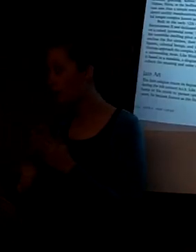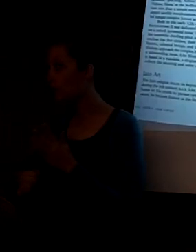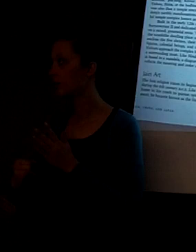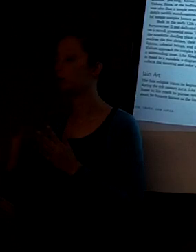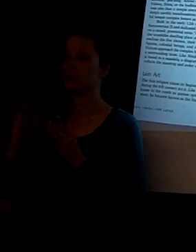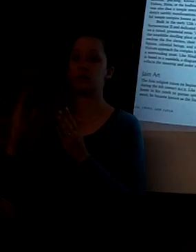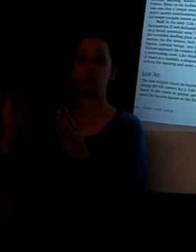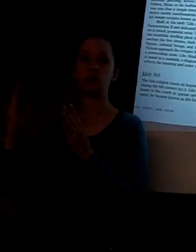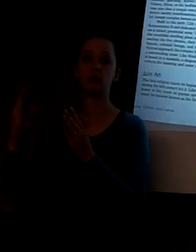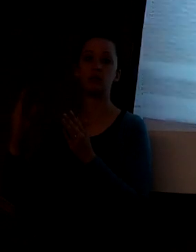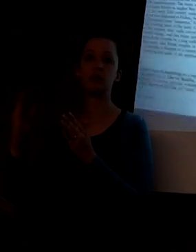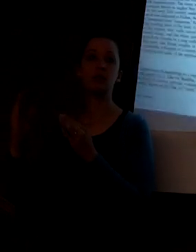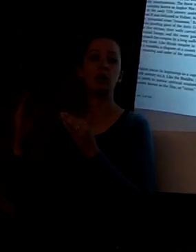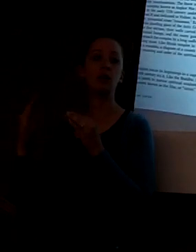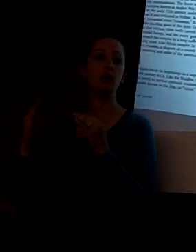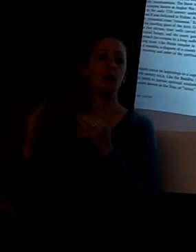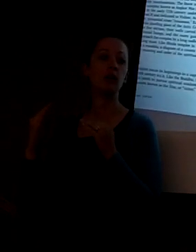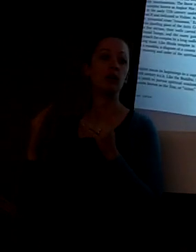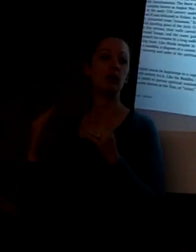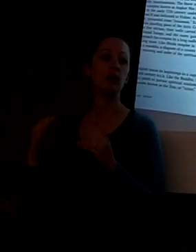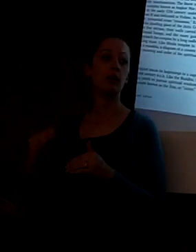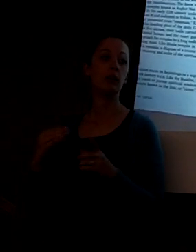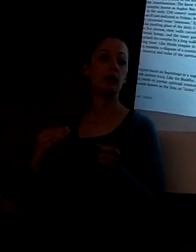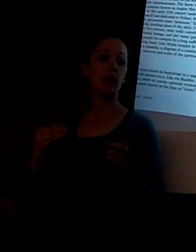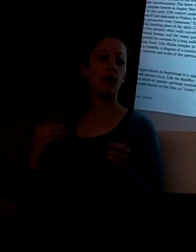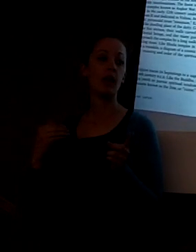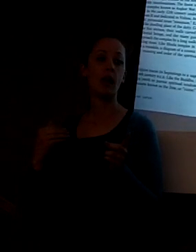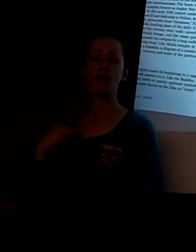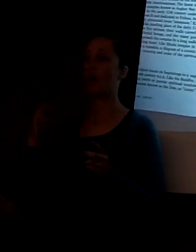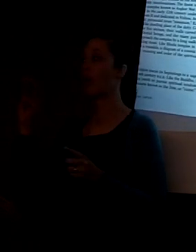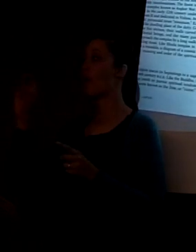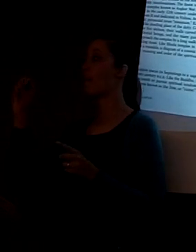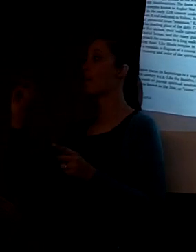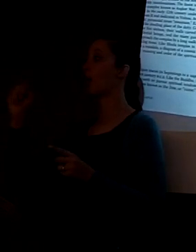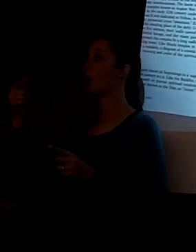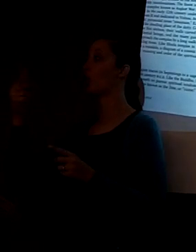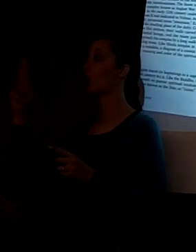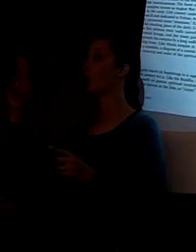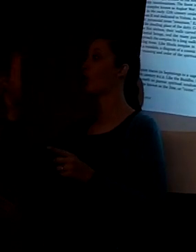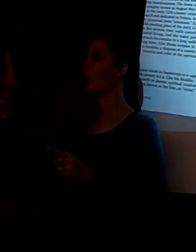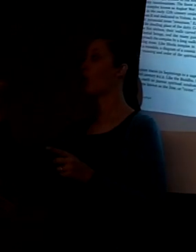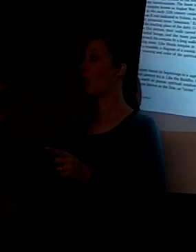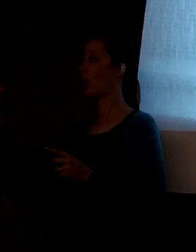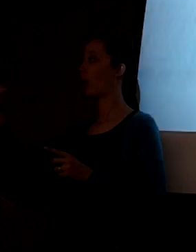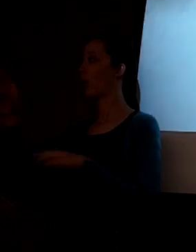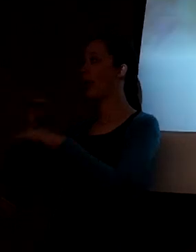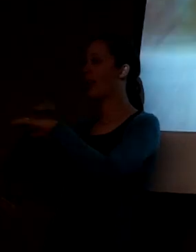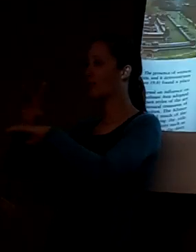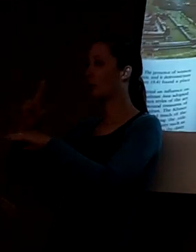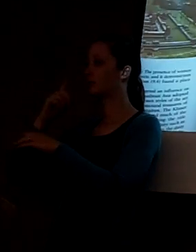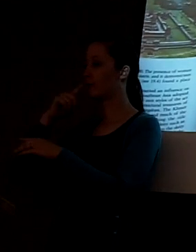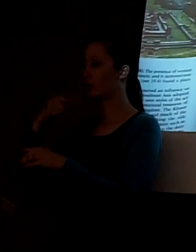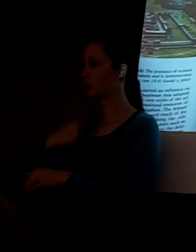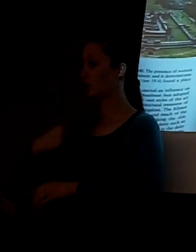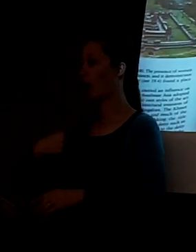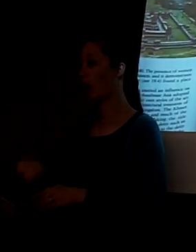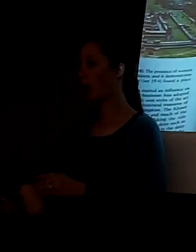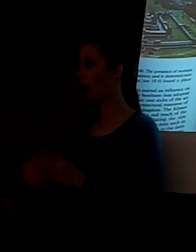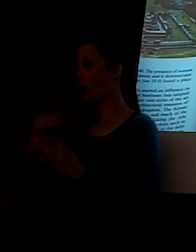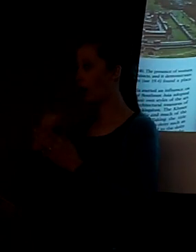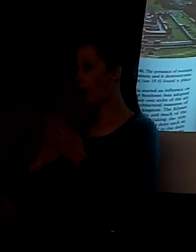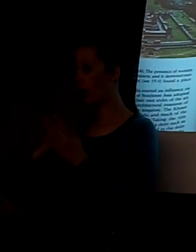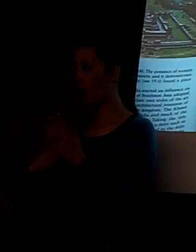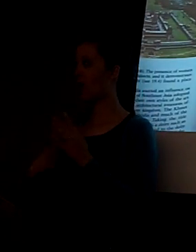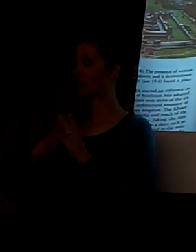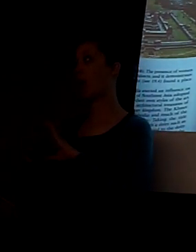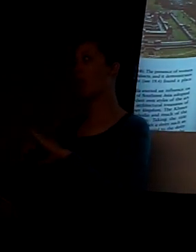And then here you have the Mongol influence. Remember that this